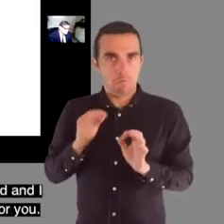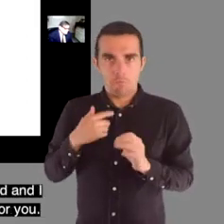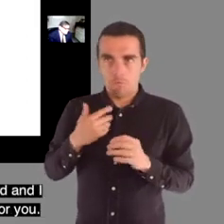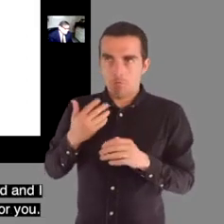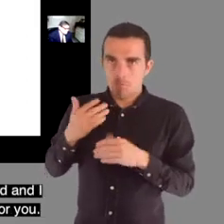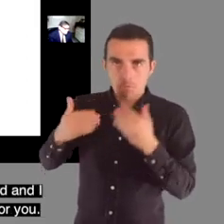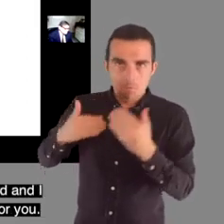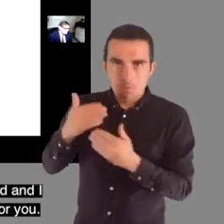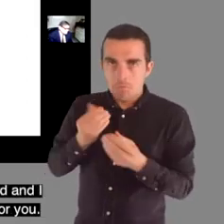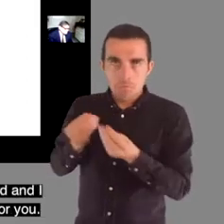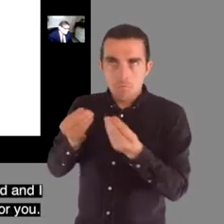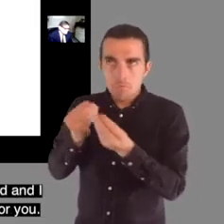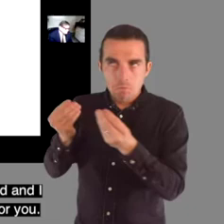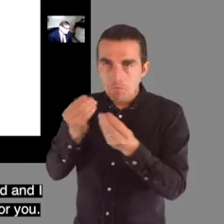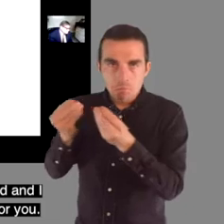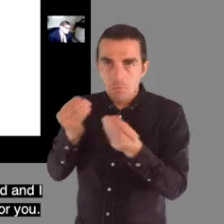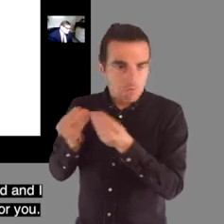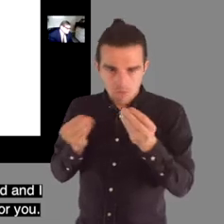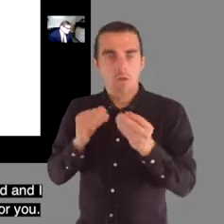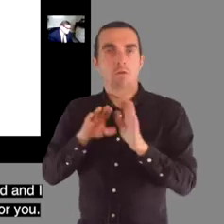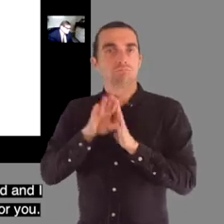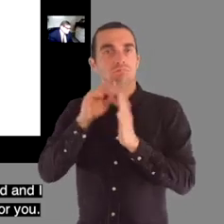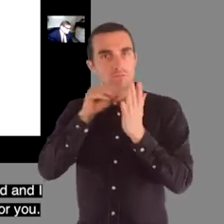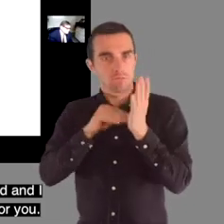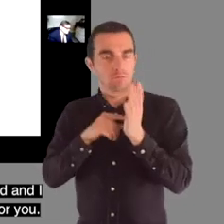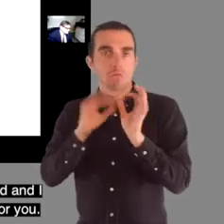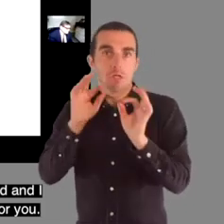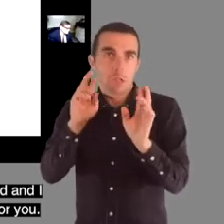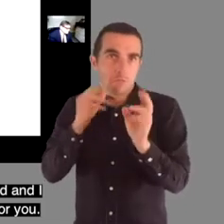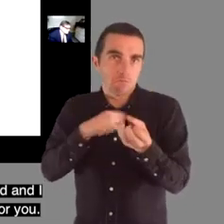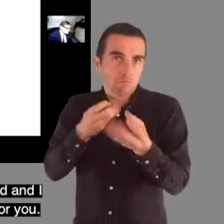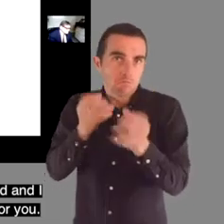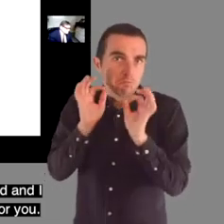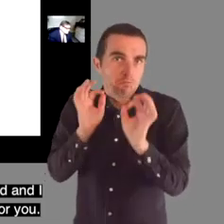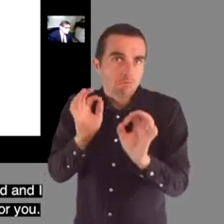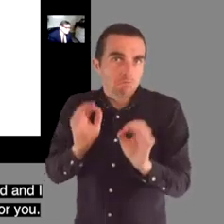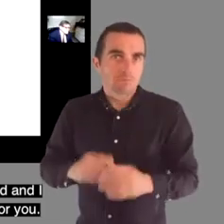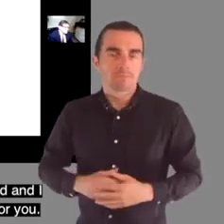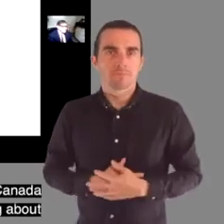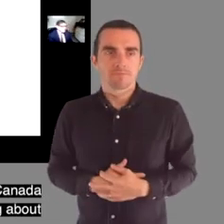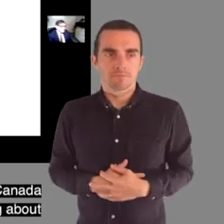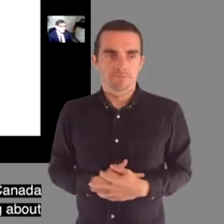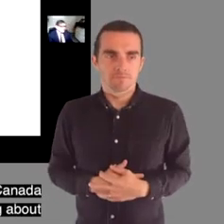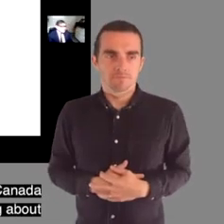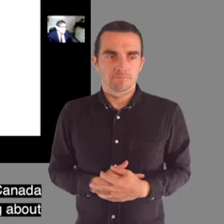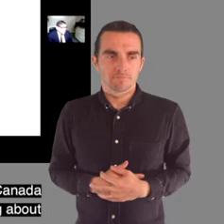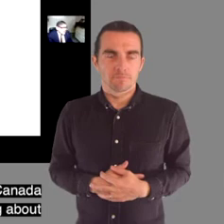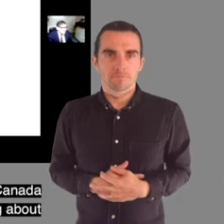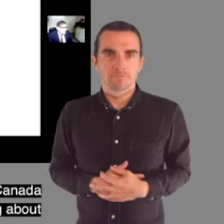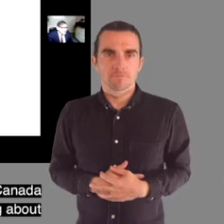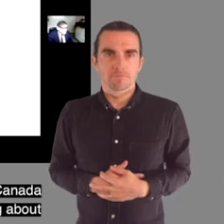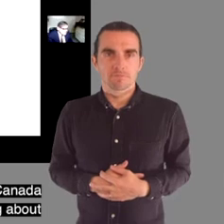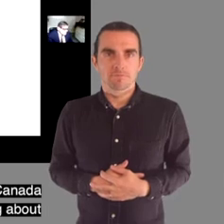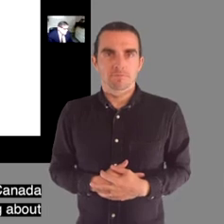that year. So that's a process that we used, and I hope that that's useful information for you. So the Accessible